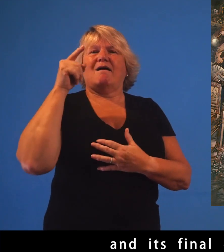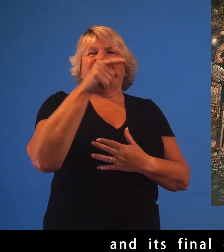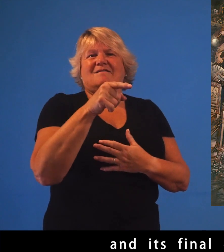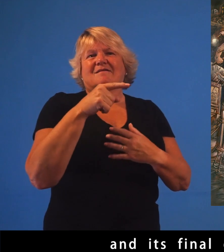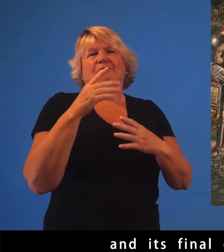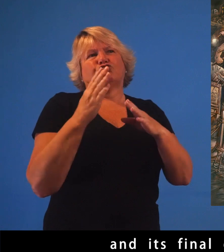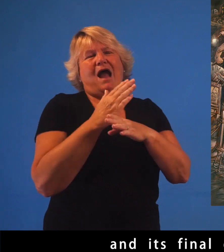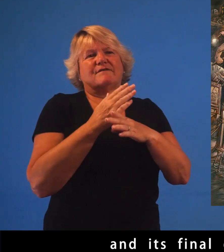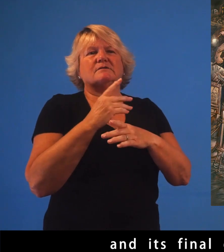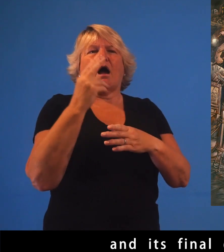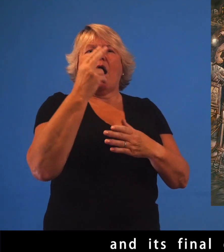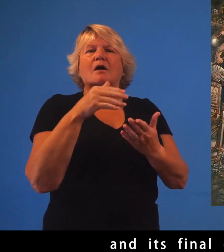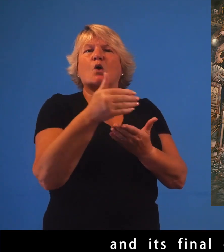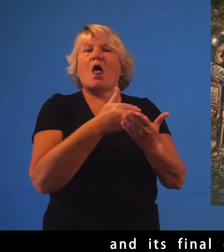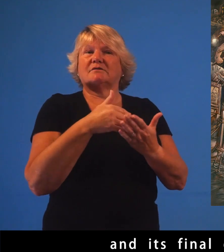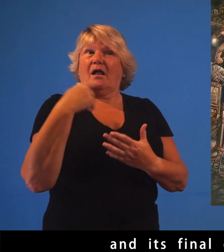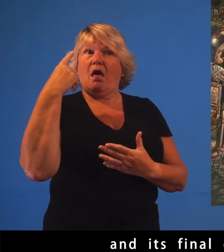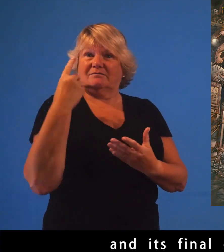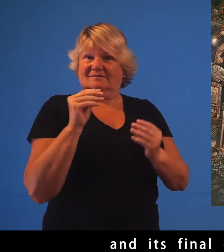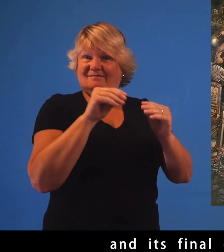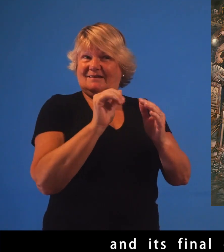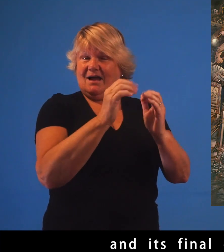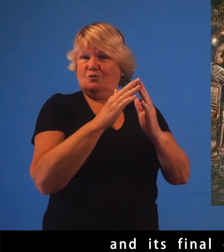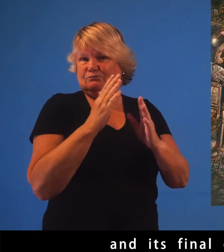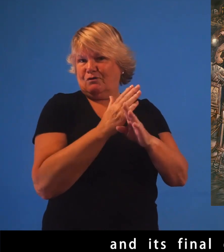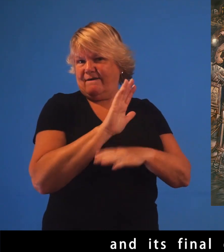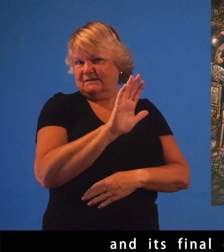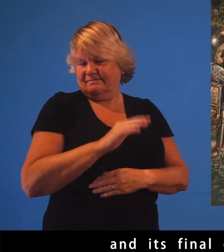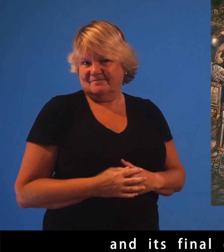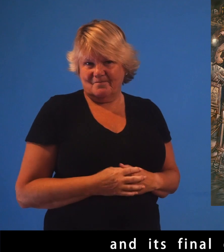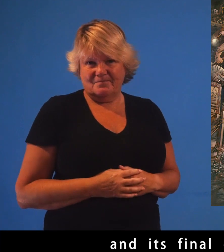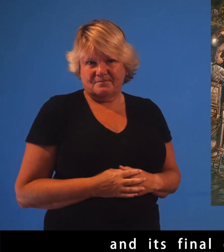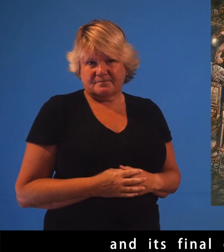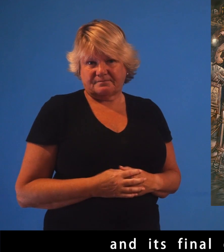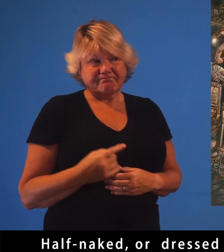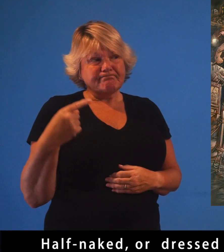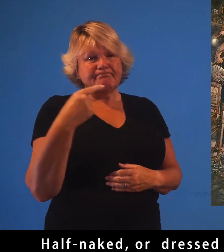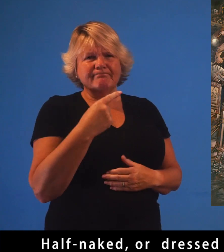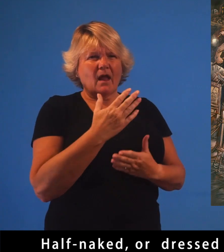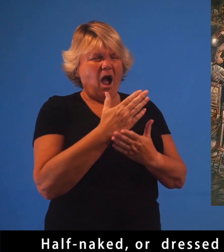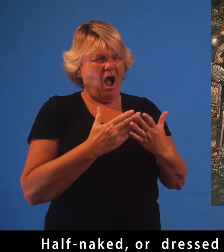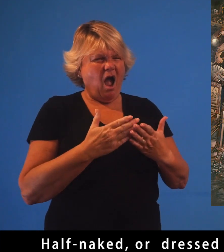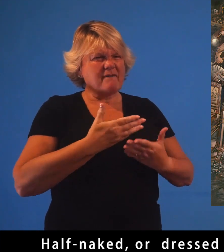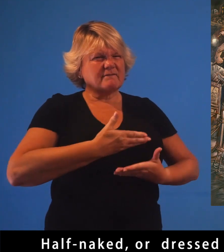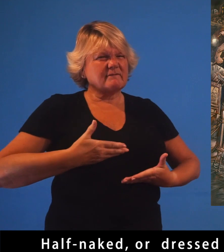and its final destination on the wall of a private art collector in London.